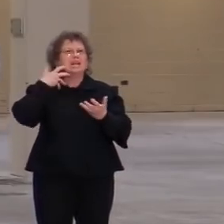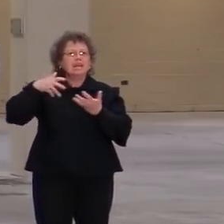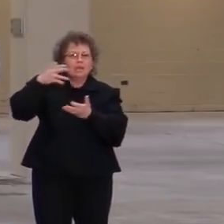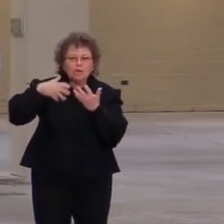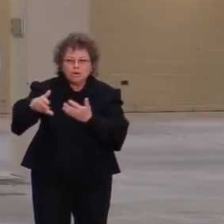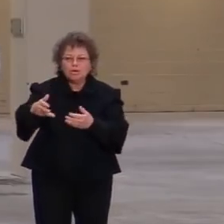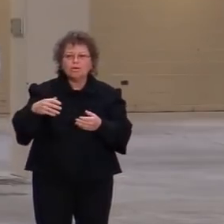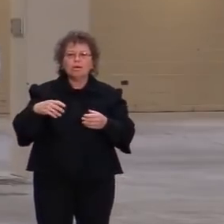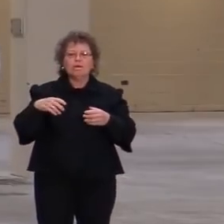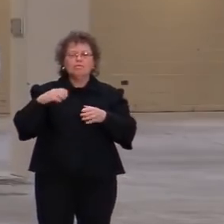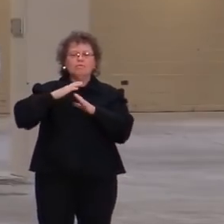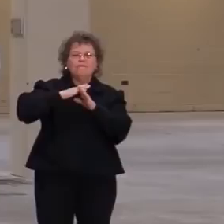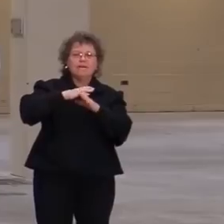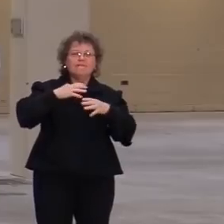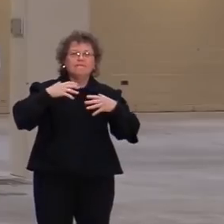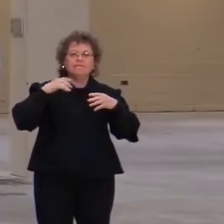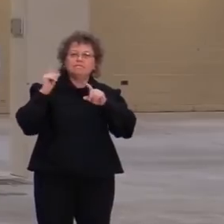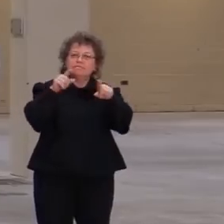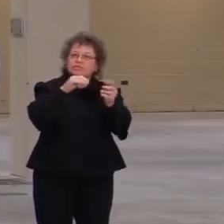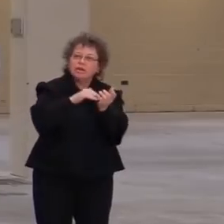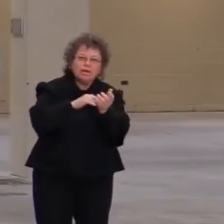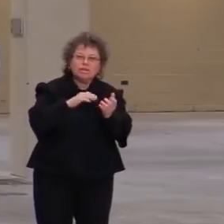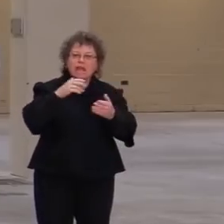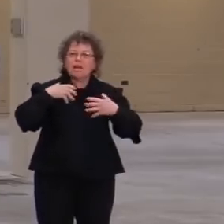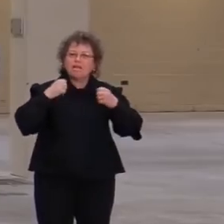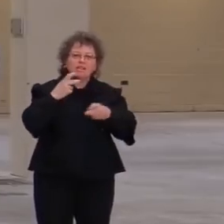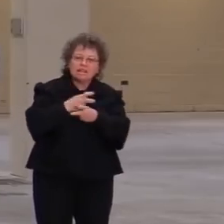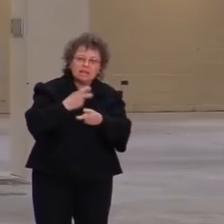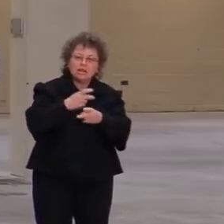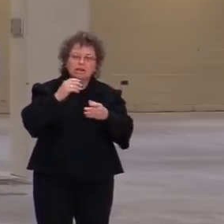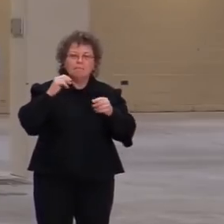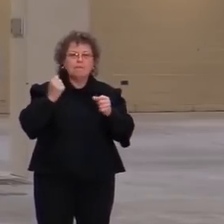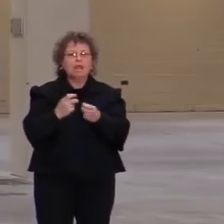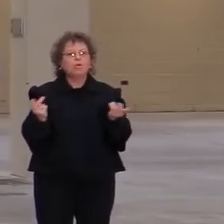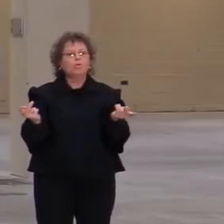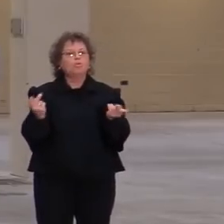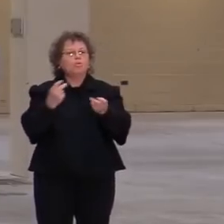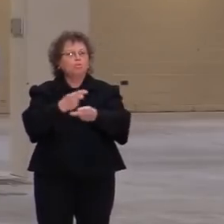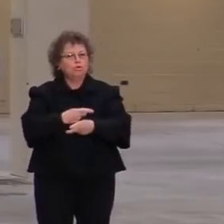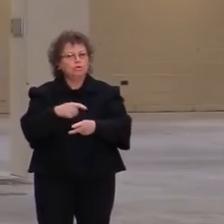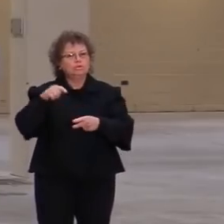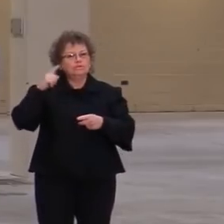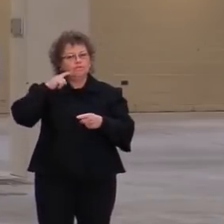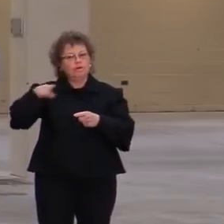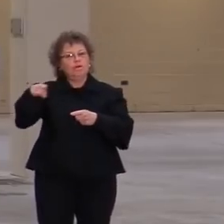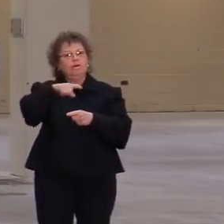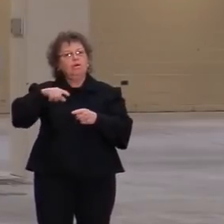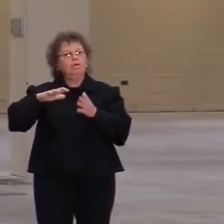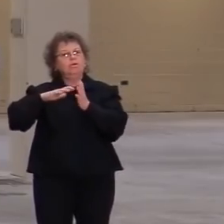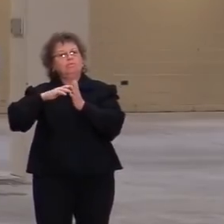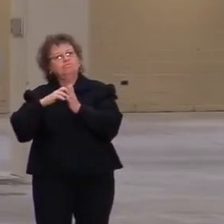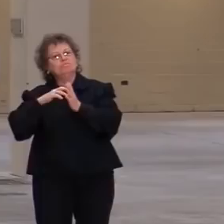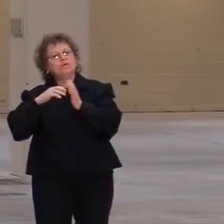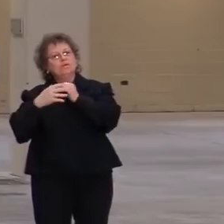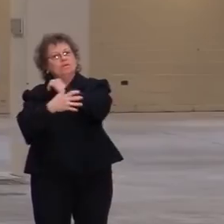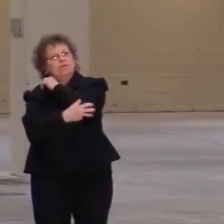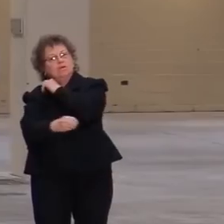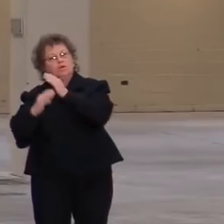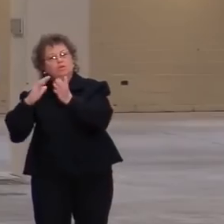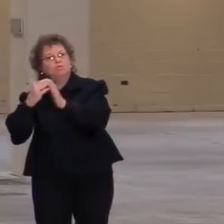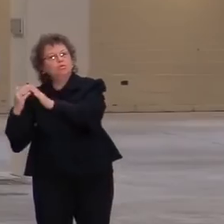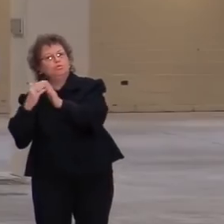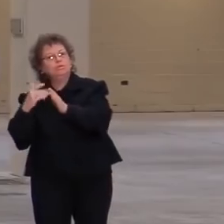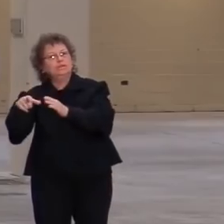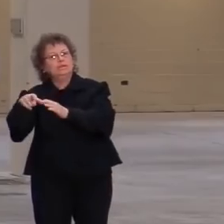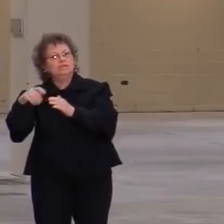to preventative health care, have worsened COVID-19 for our most vulnerable communities. As of today,